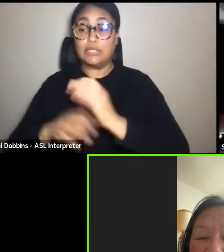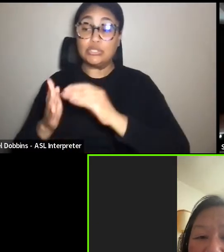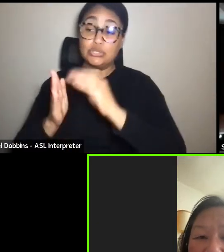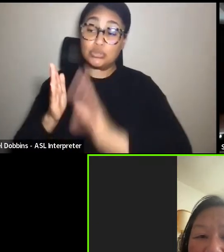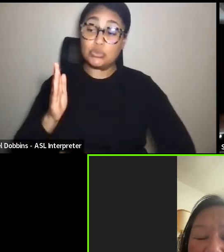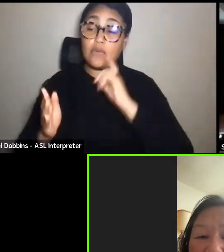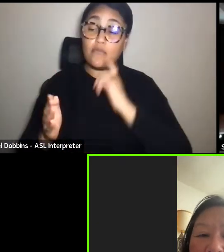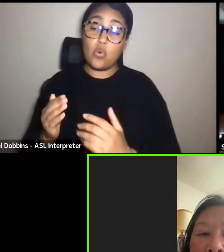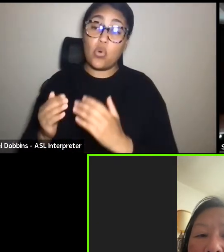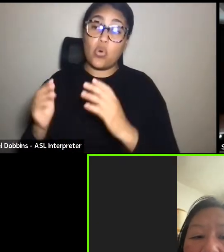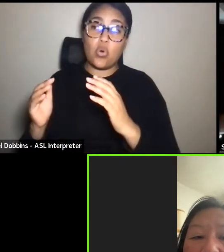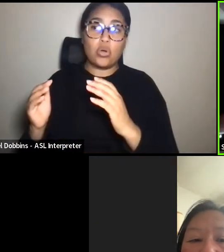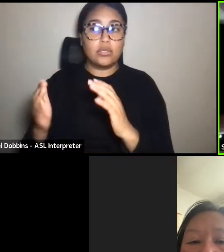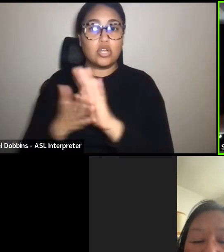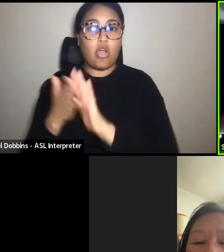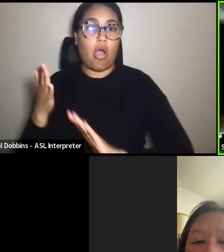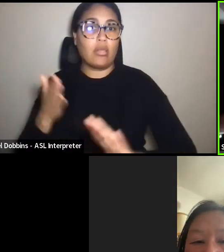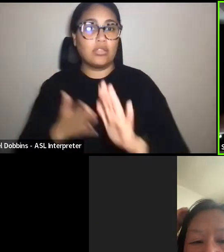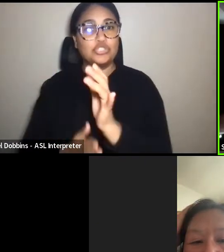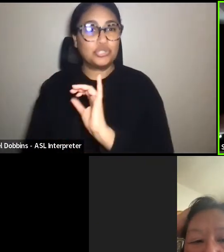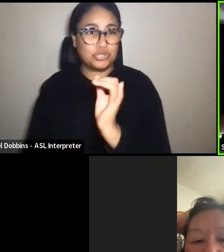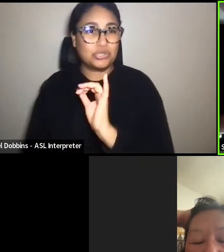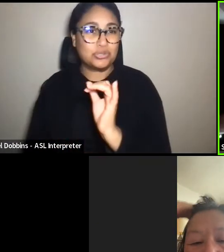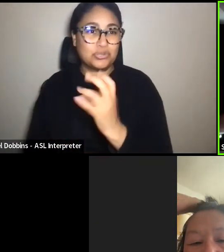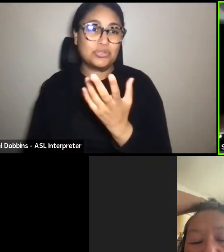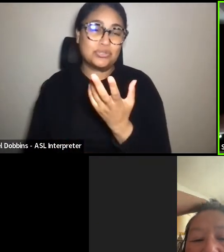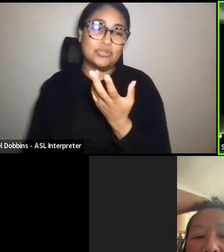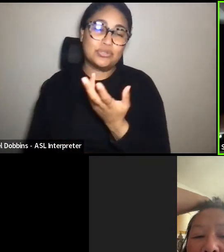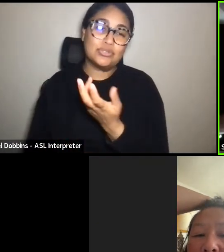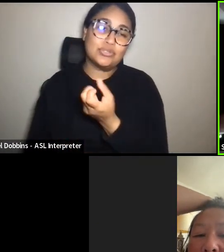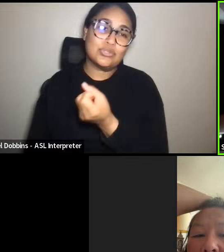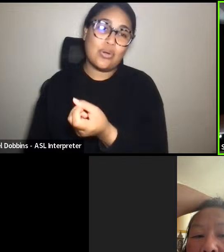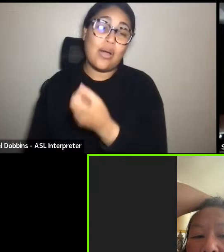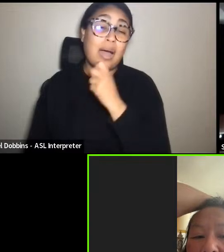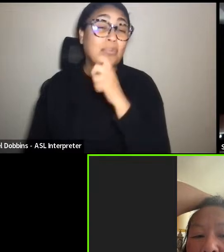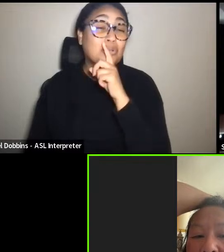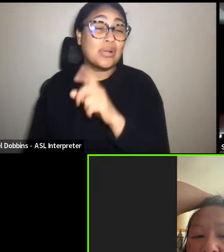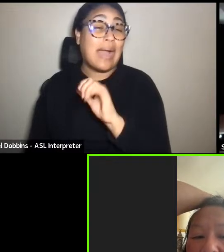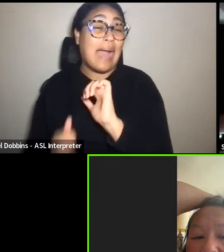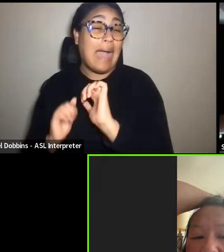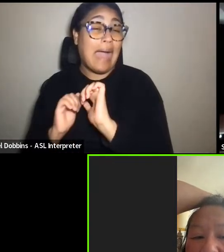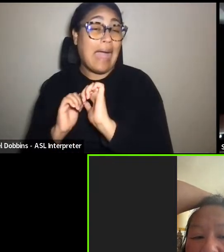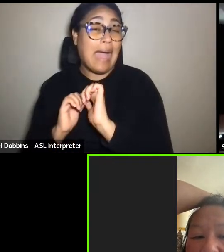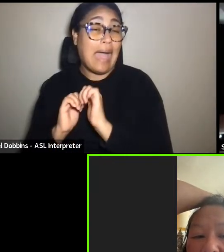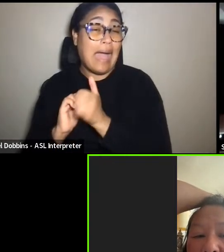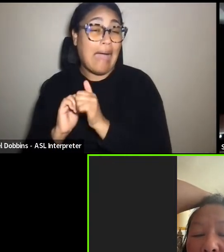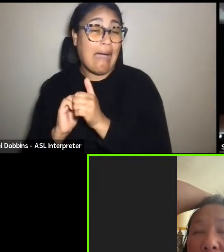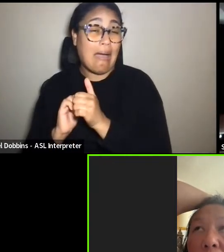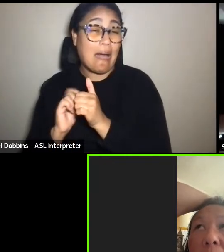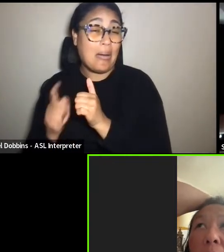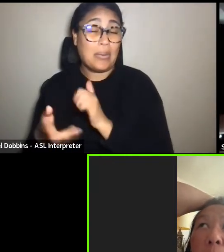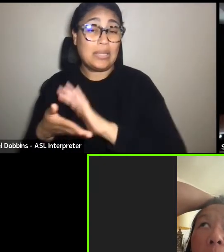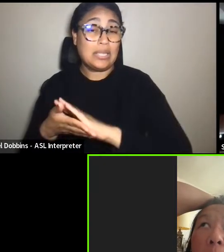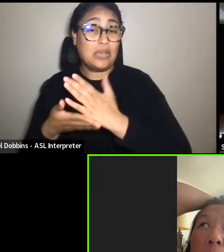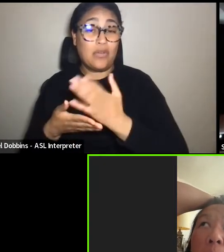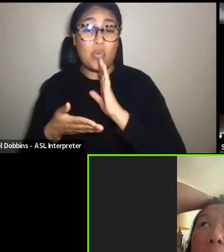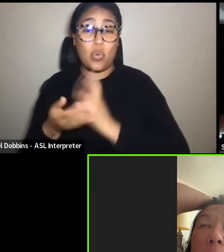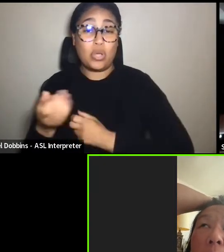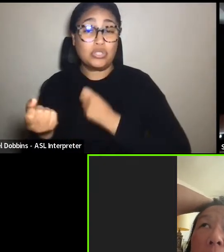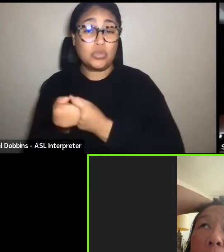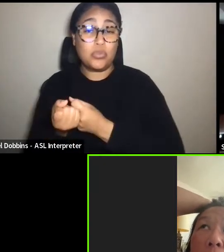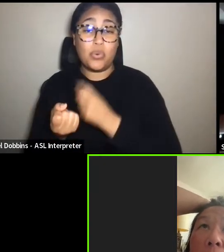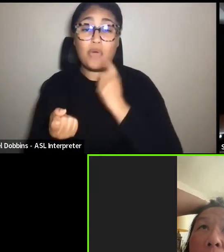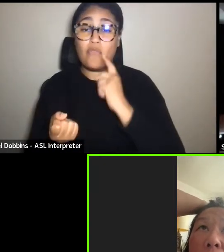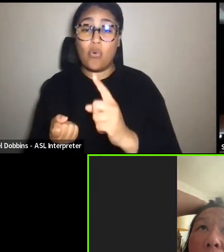higher education too. So I think I'm not sure how the computer will help with